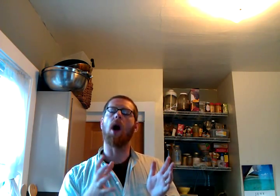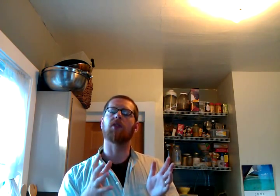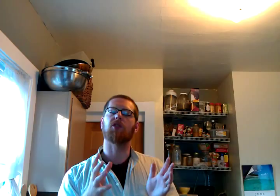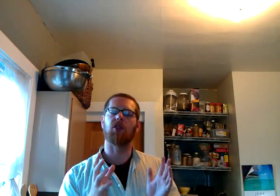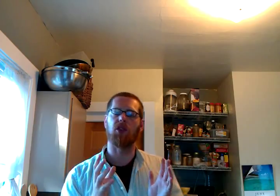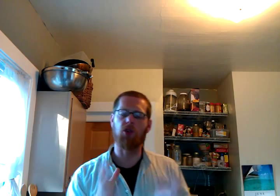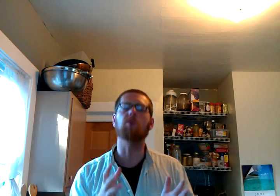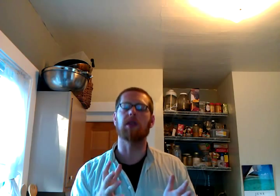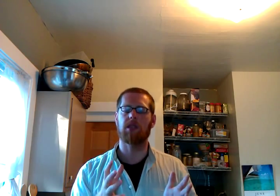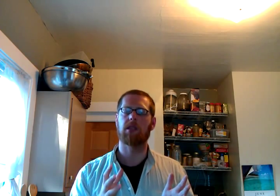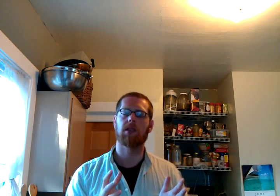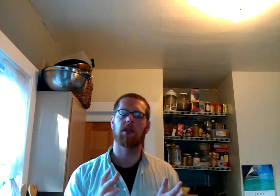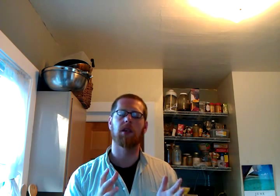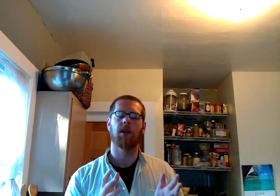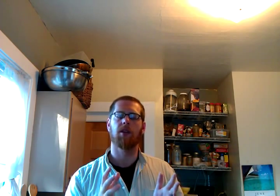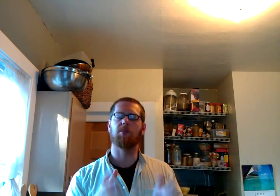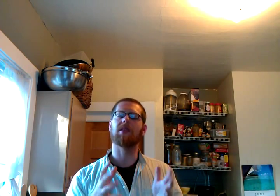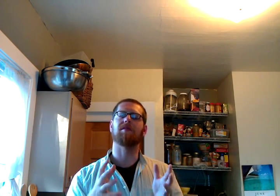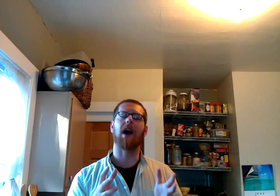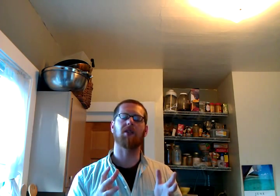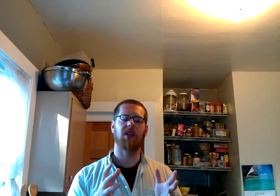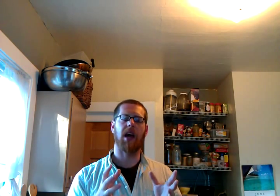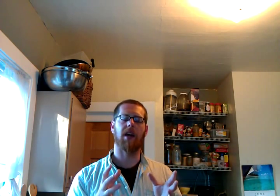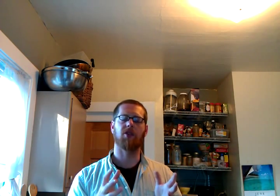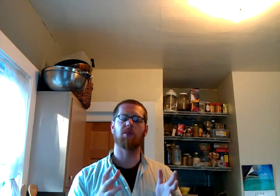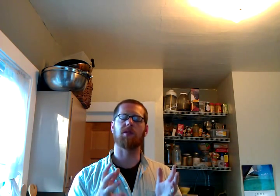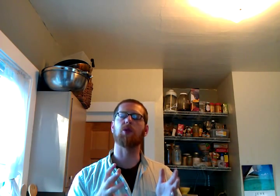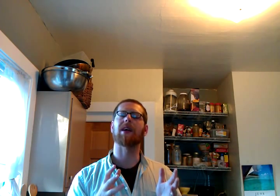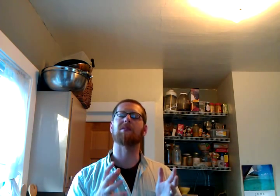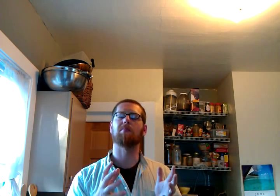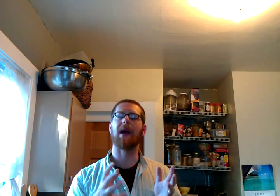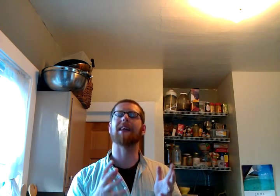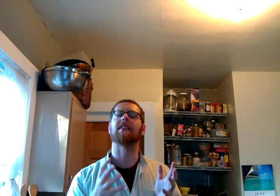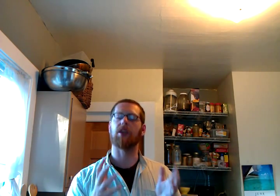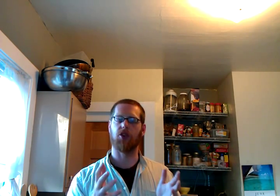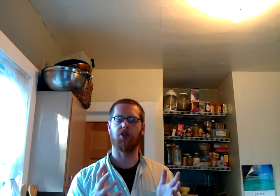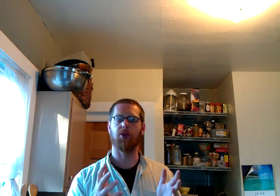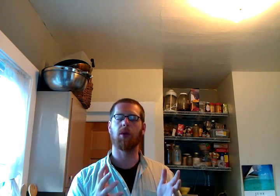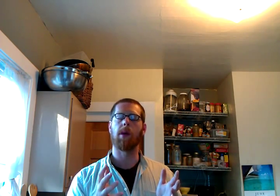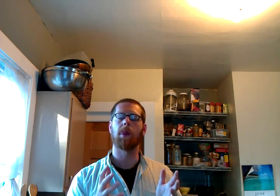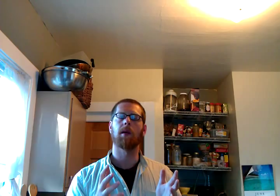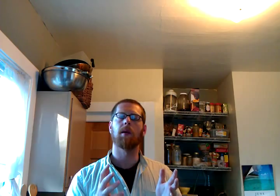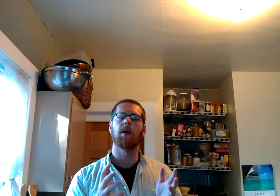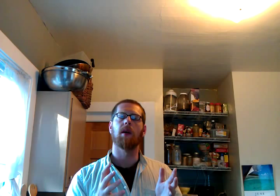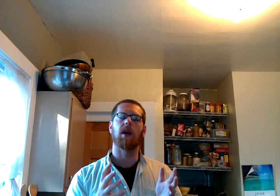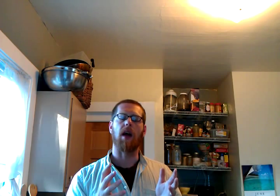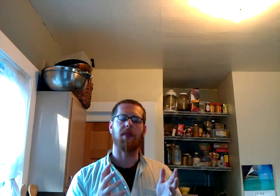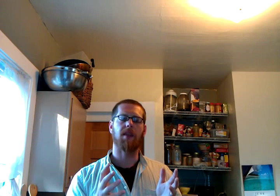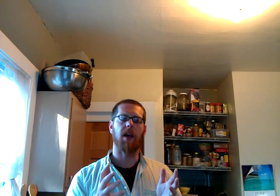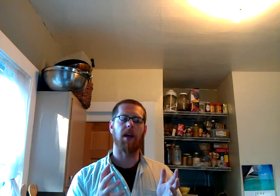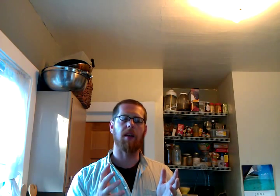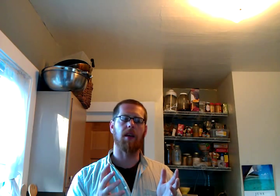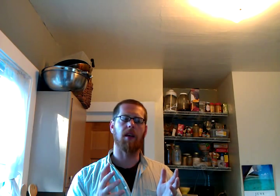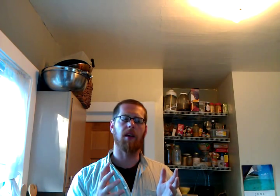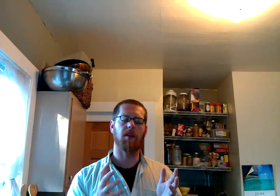wants humans to be the final say in terms of who gets paid attention to. I think that